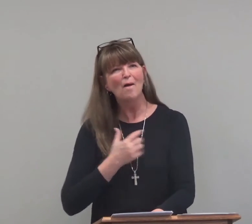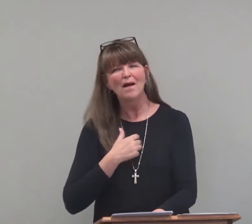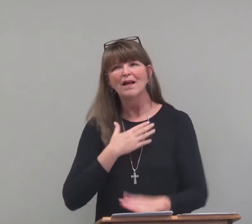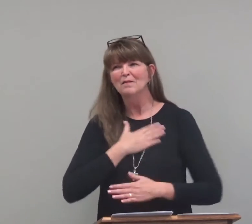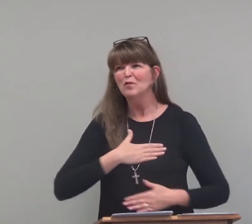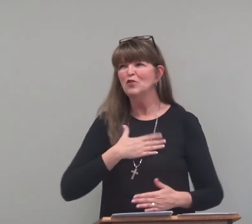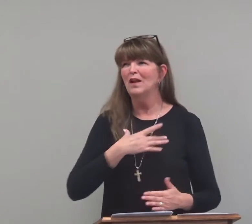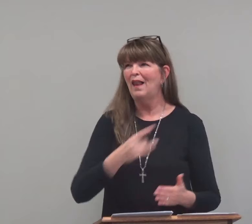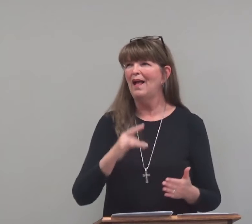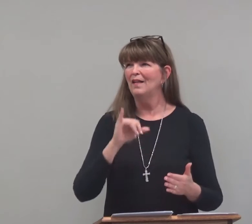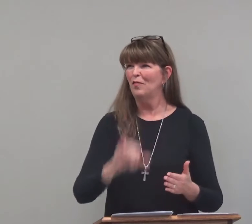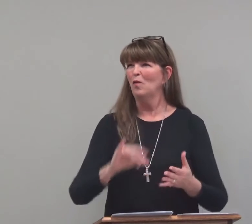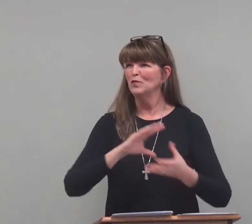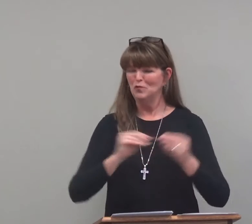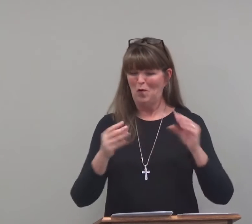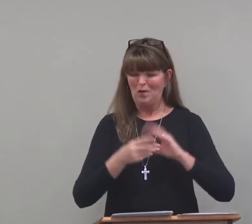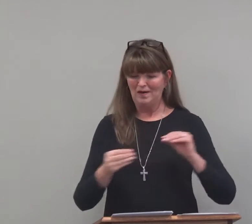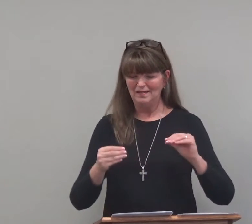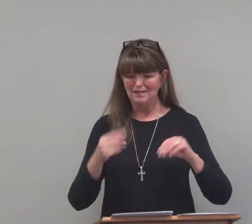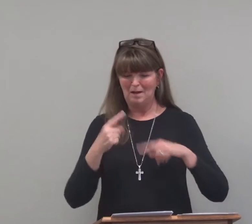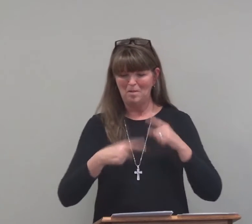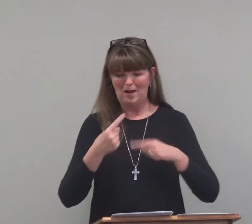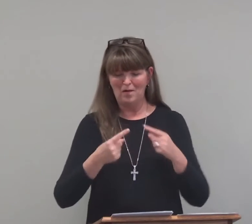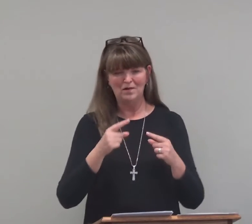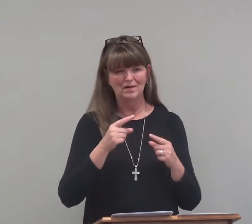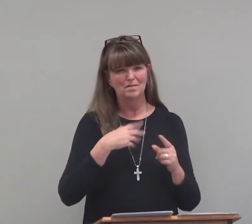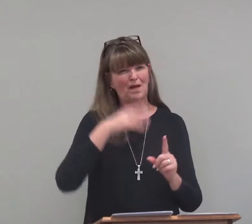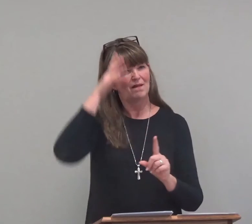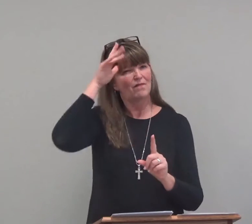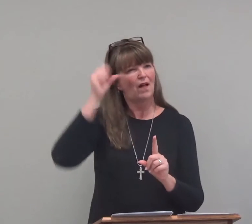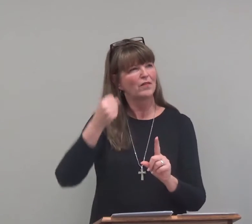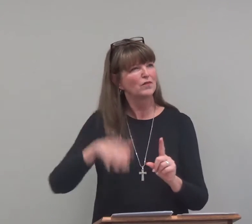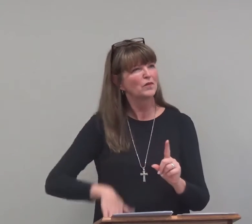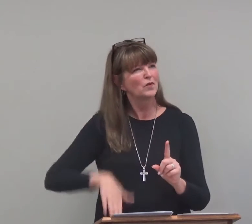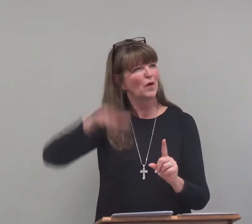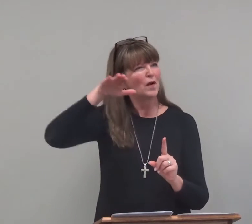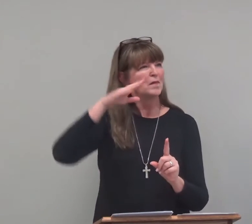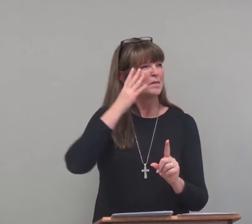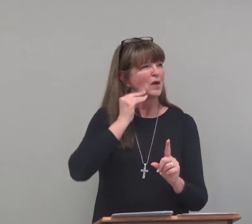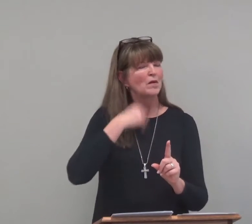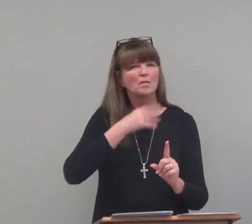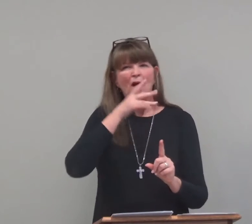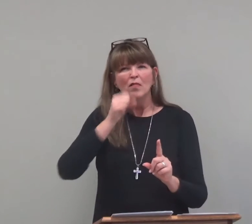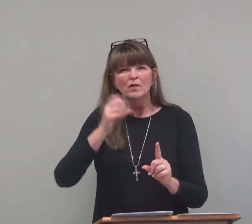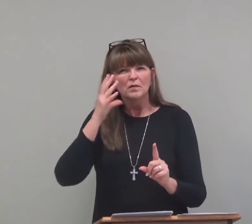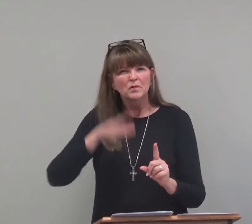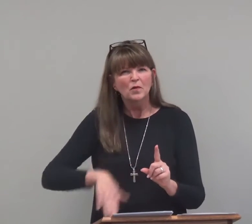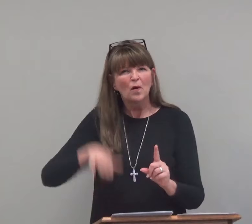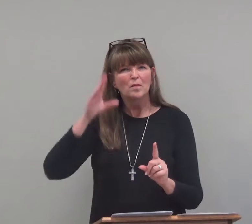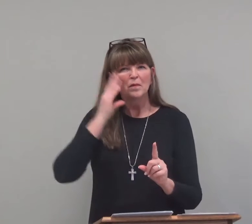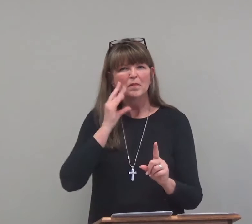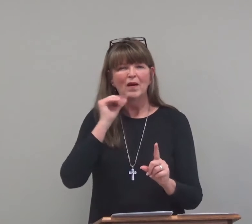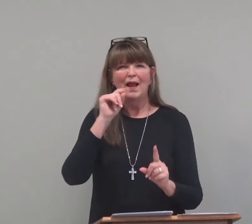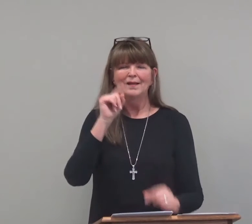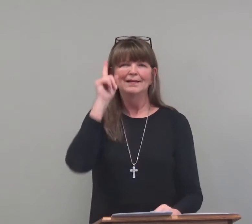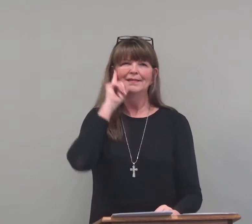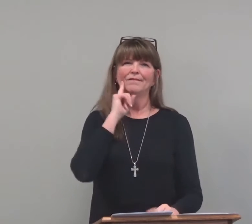every day, and I really appreciated knowing those stories, knowing what my father's childhood was like, what my mother's childhood was